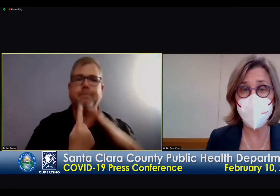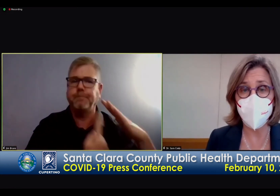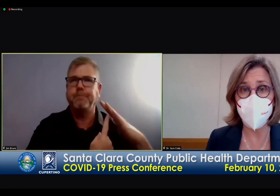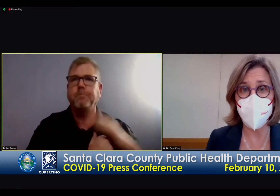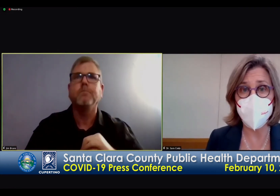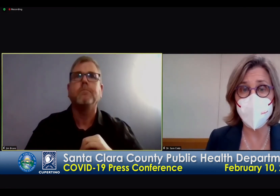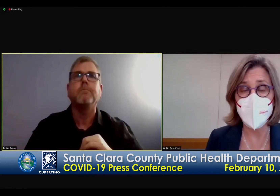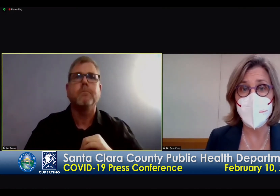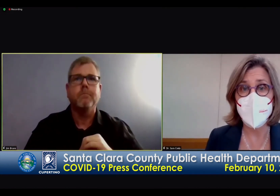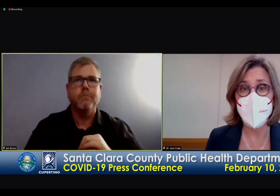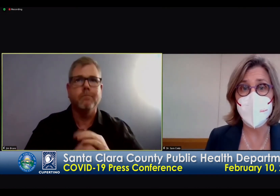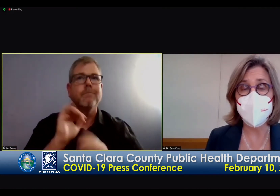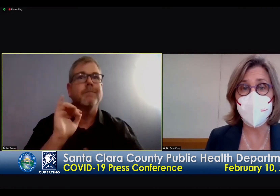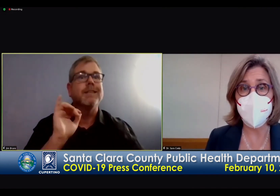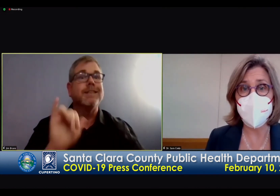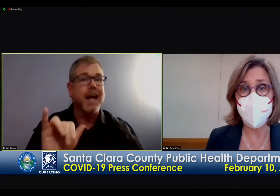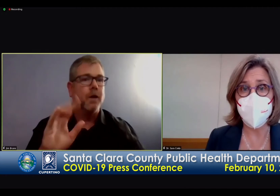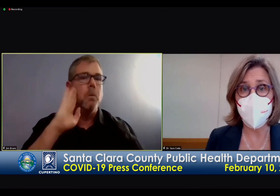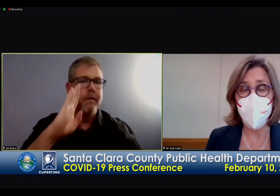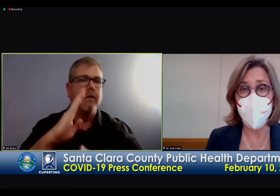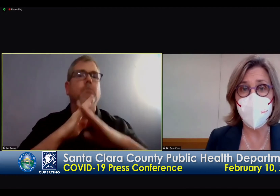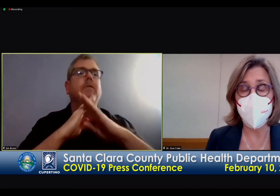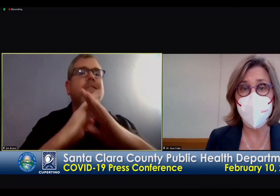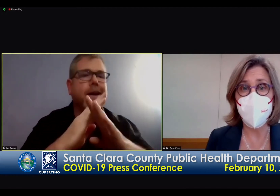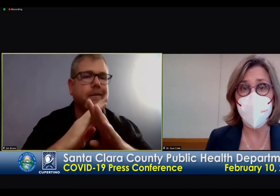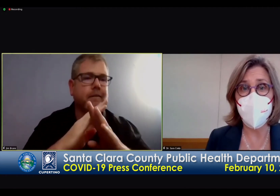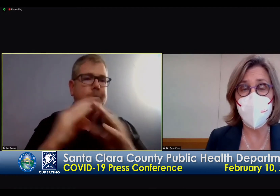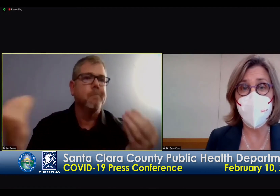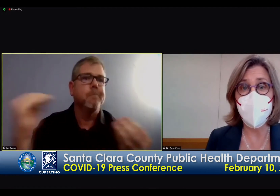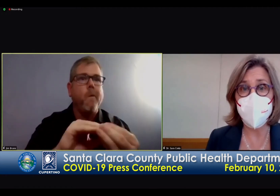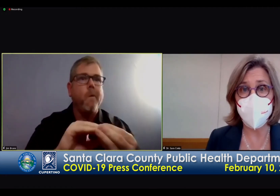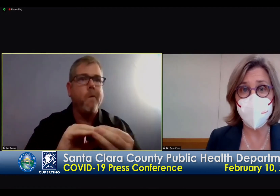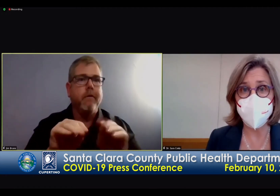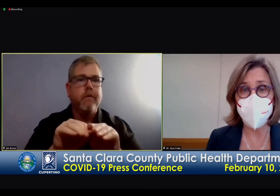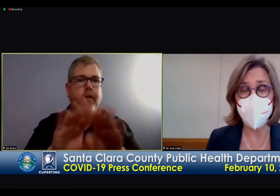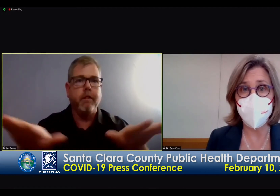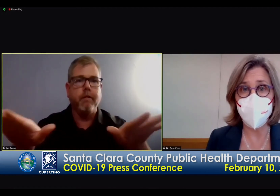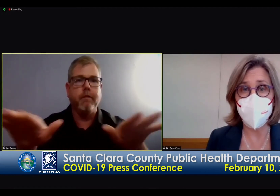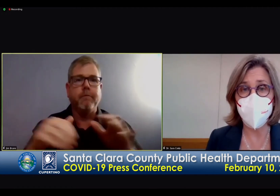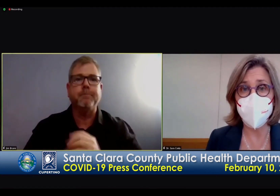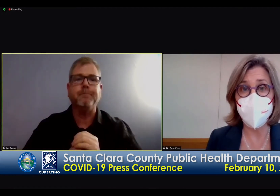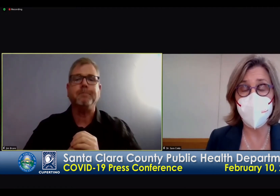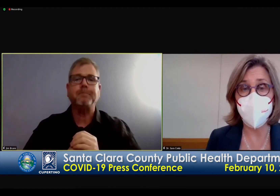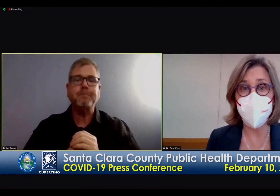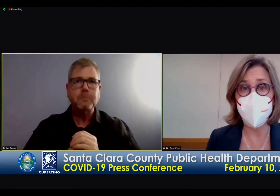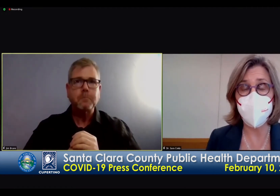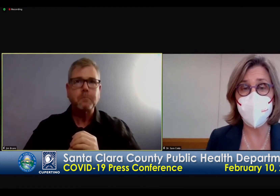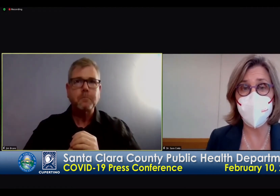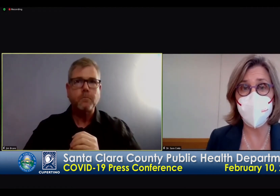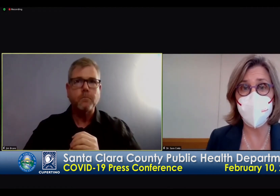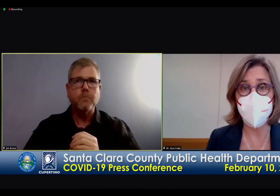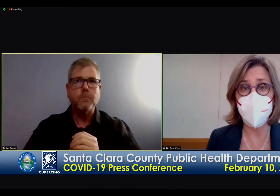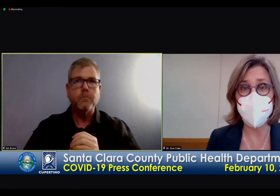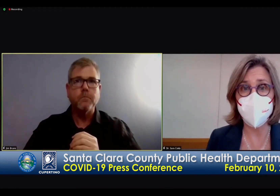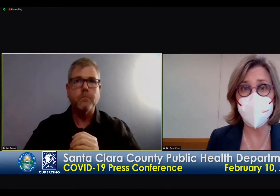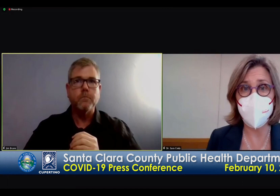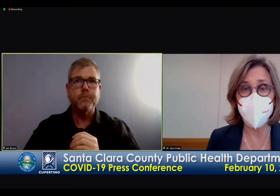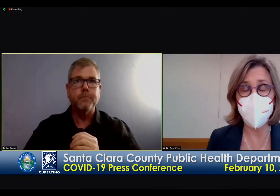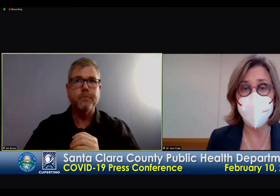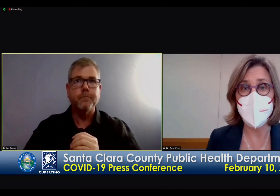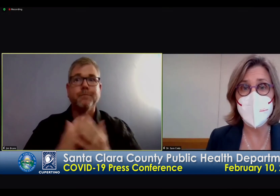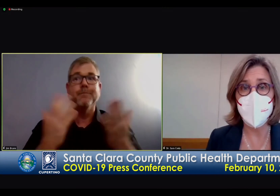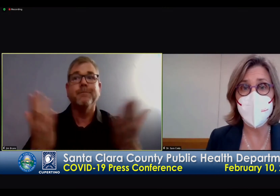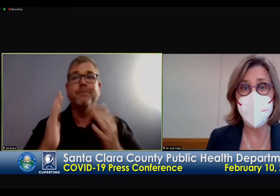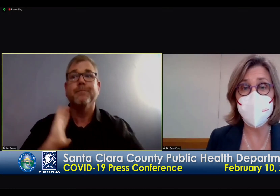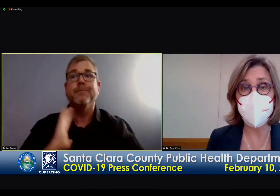Clara County. As I mentioned before, our case in Santa Clara County did have a history of international